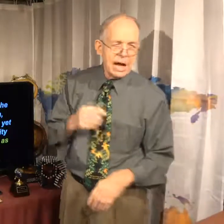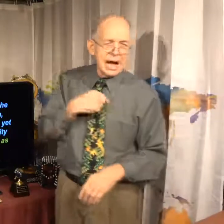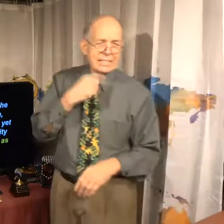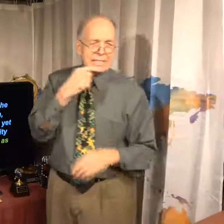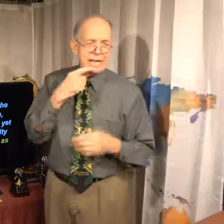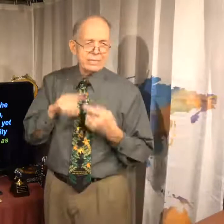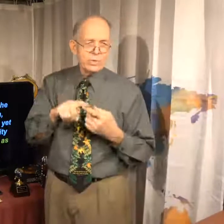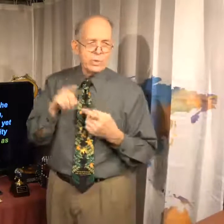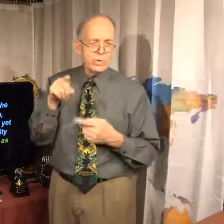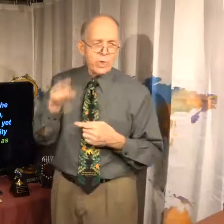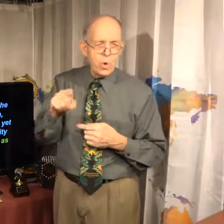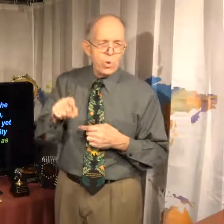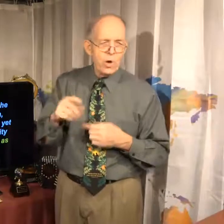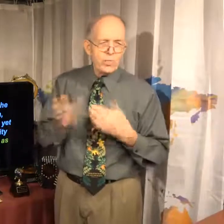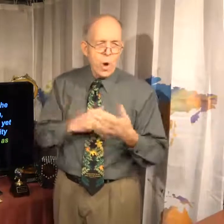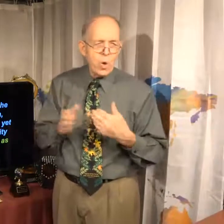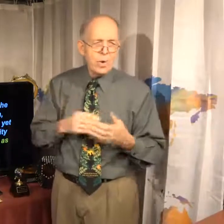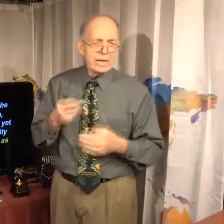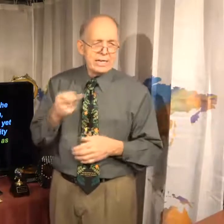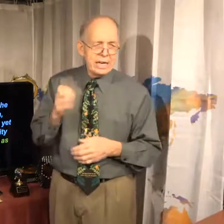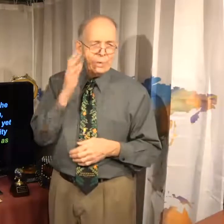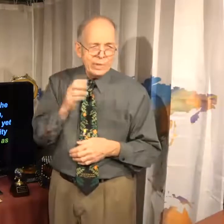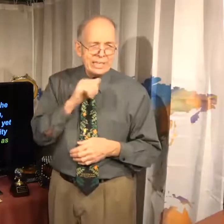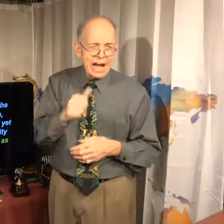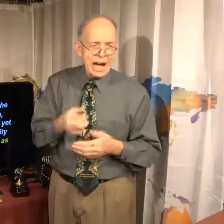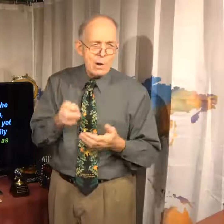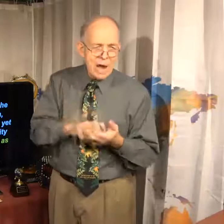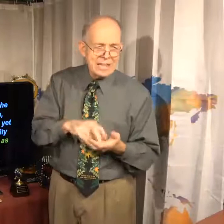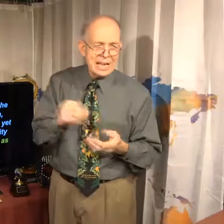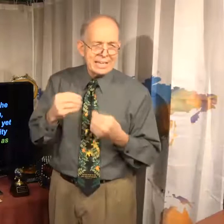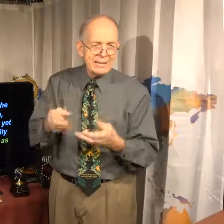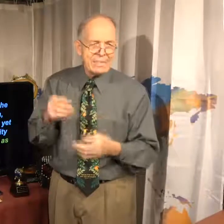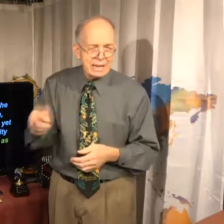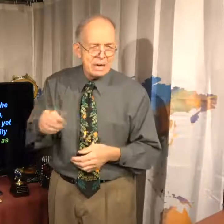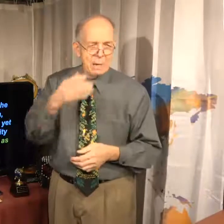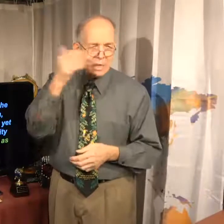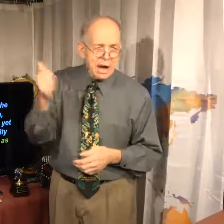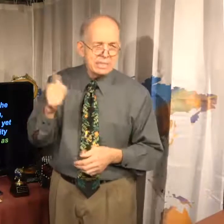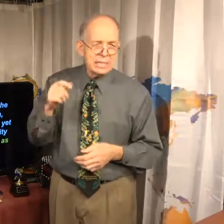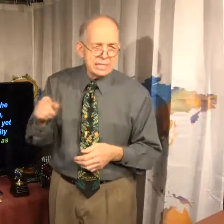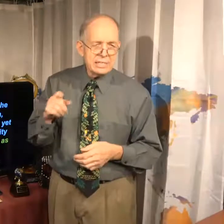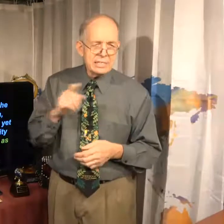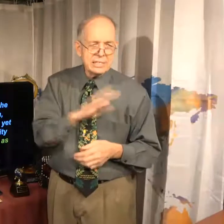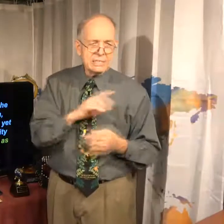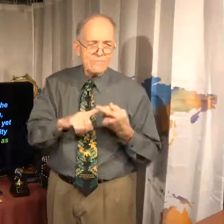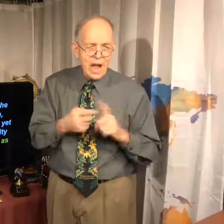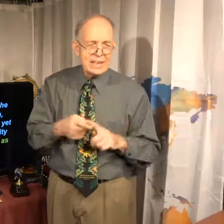I say unto you, though he will not arise and give him, because he is his friend,